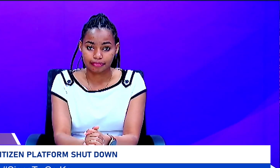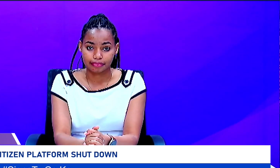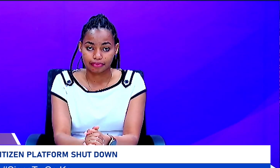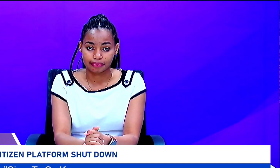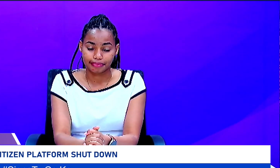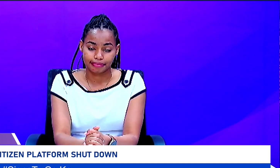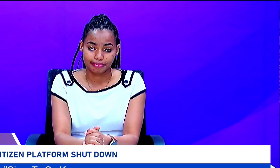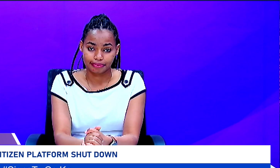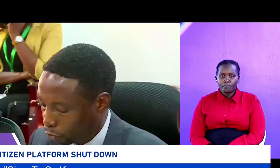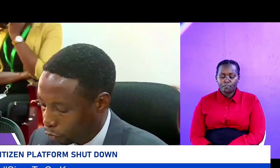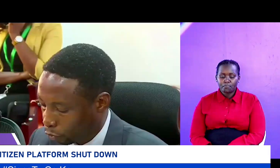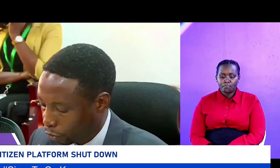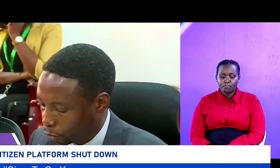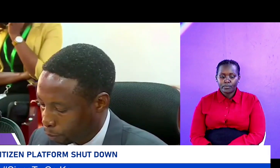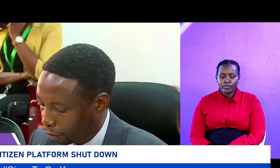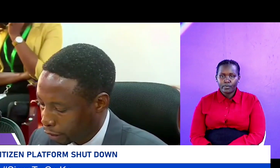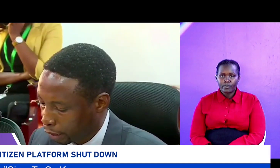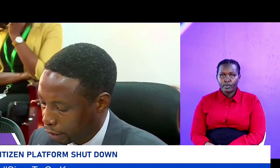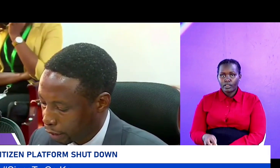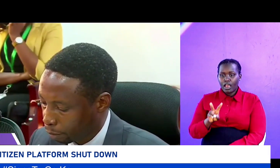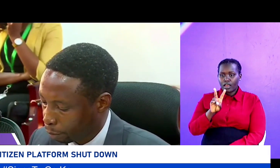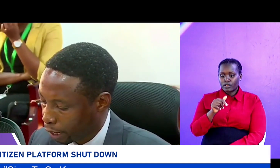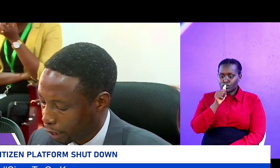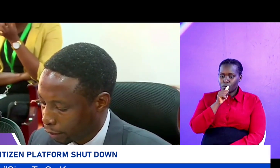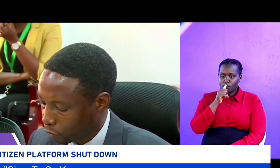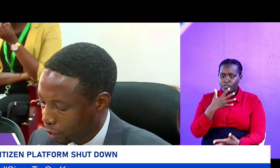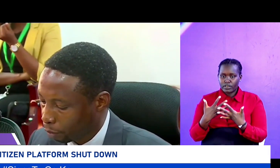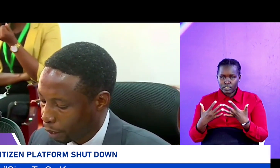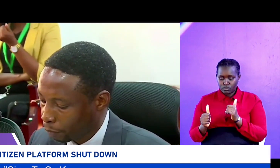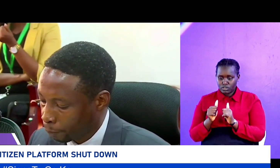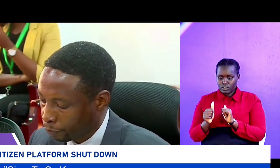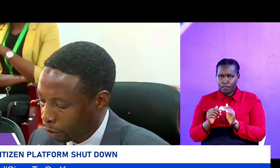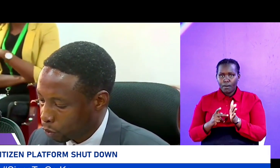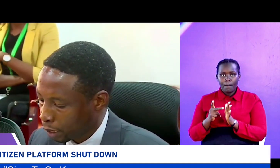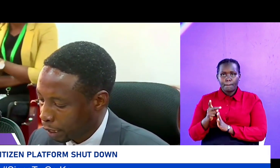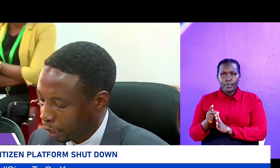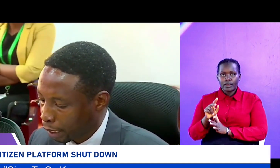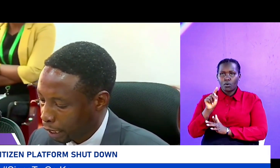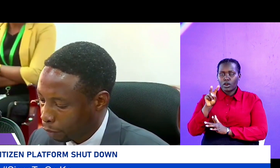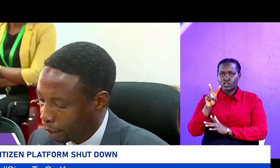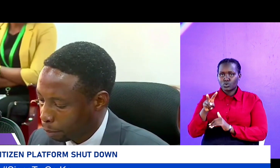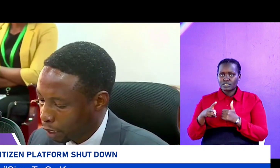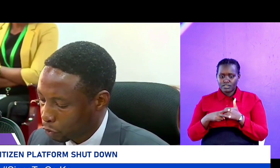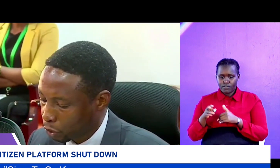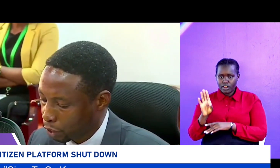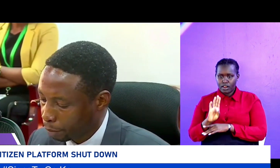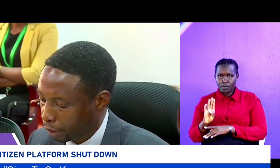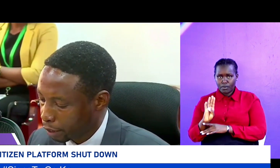monumental proportions. The two private entities that had been paid 127 million was Wandabo Associates Limited,